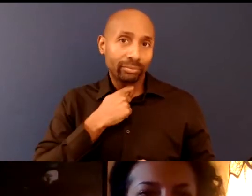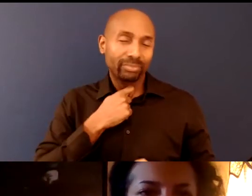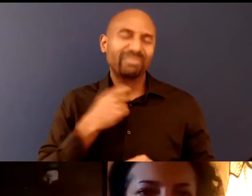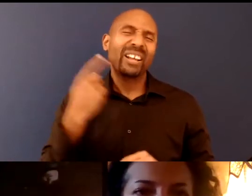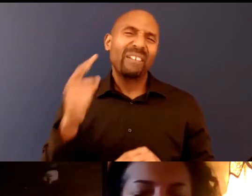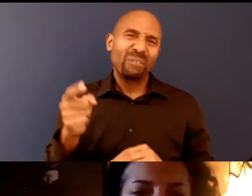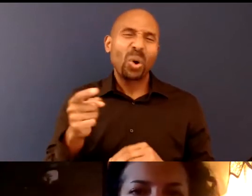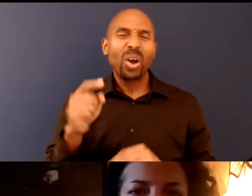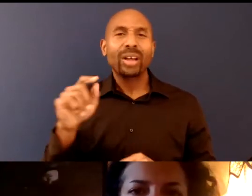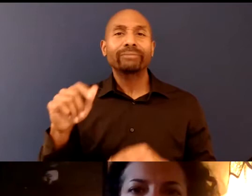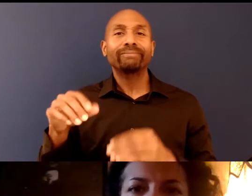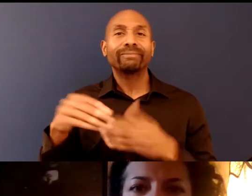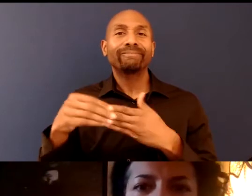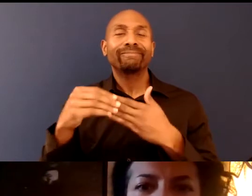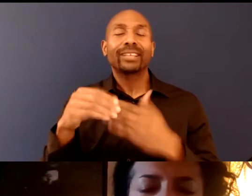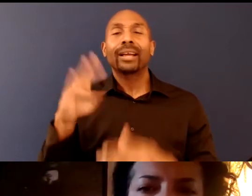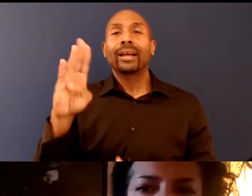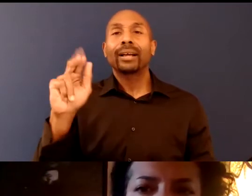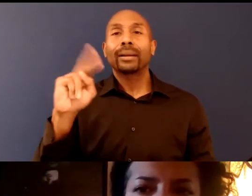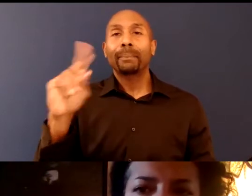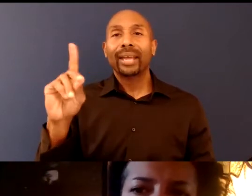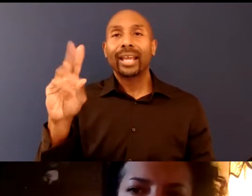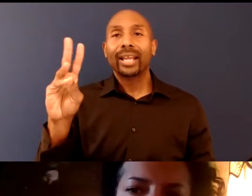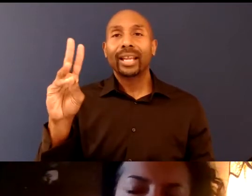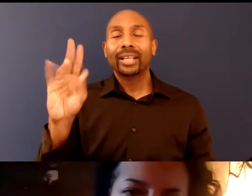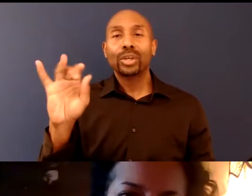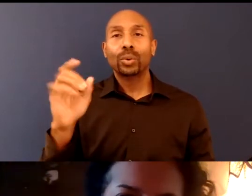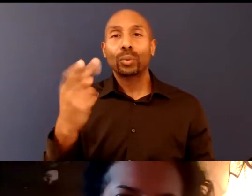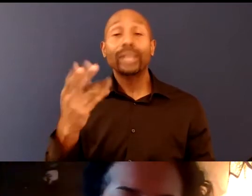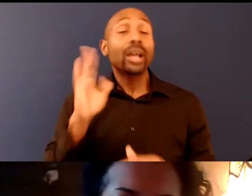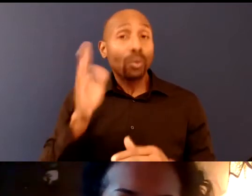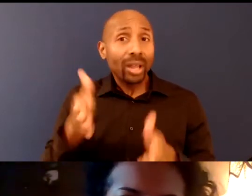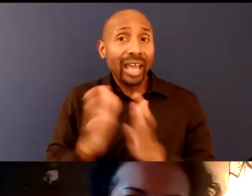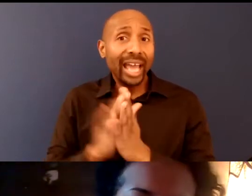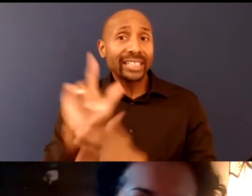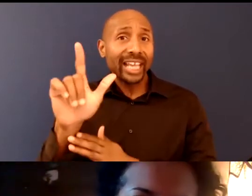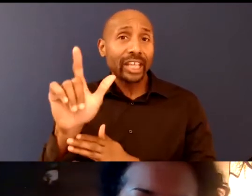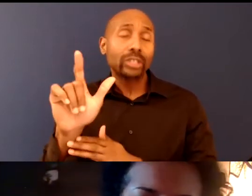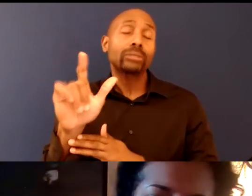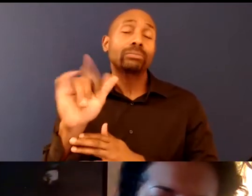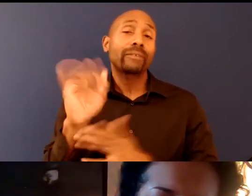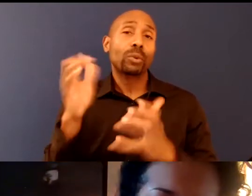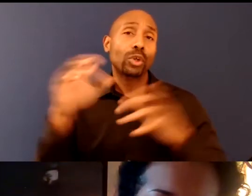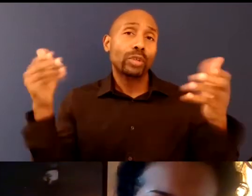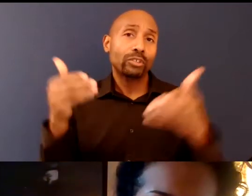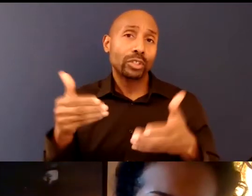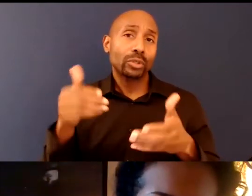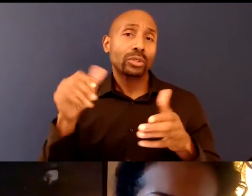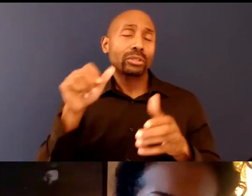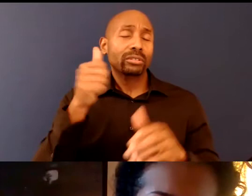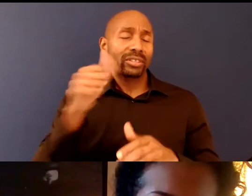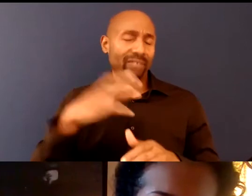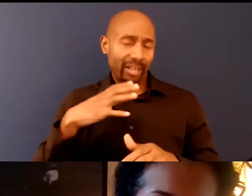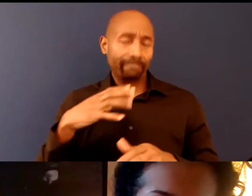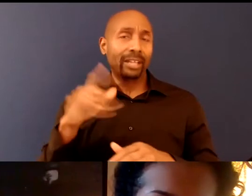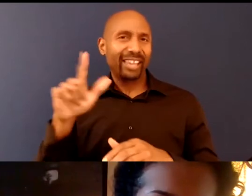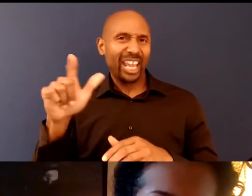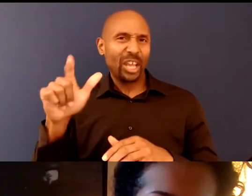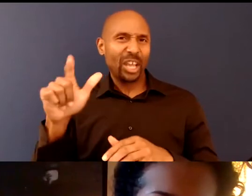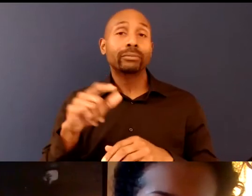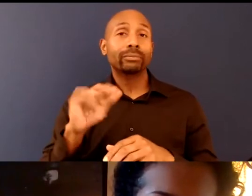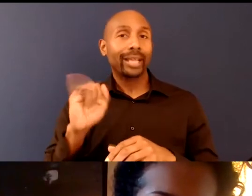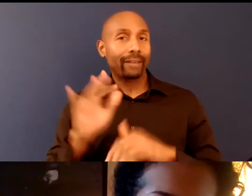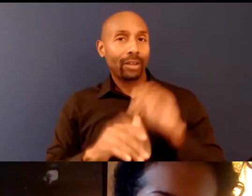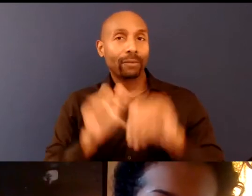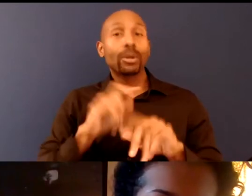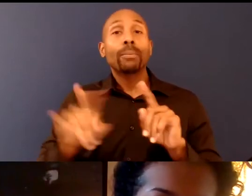you're comfortable with doing that. But if we mute video and audio, it kind of helps with some of the interpretation, the